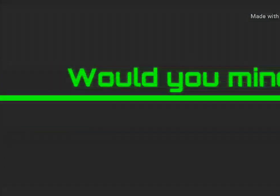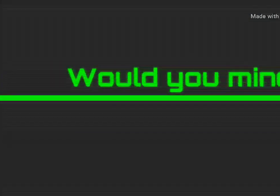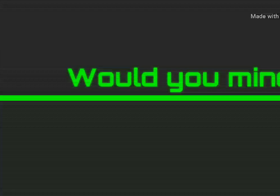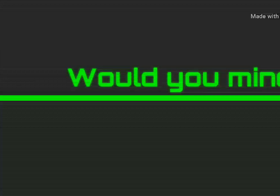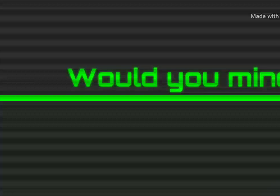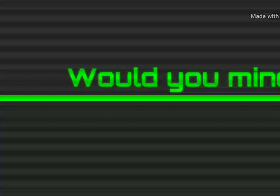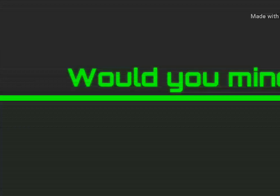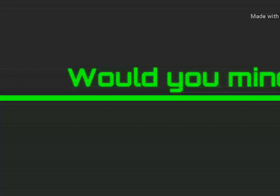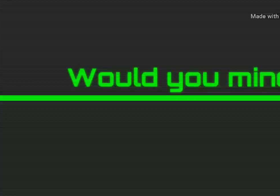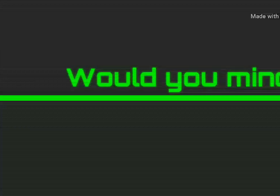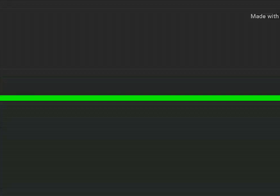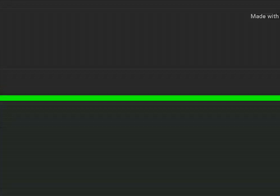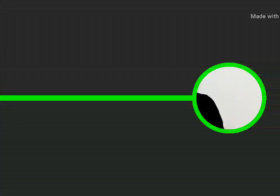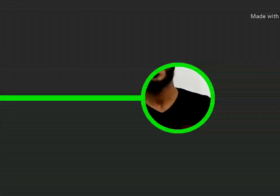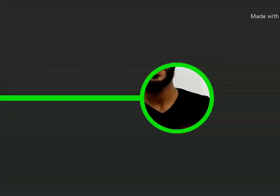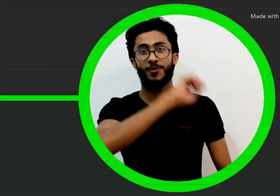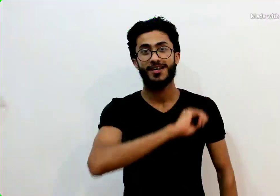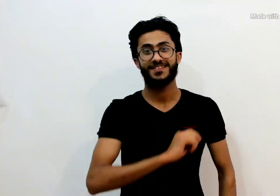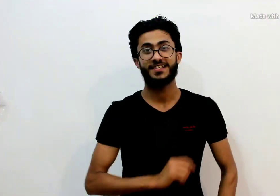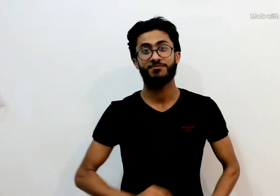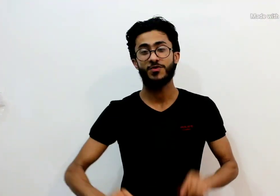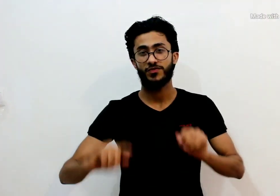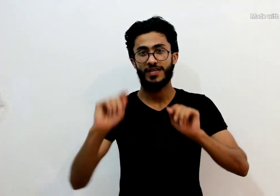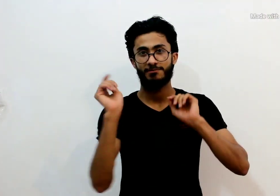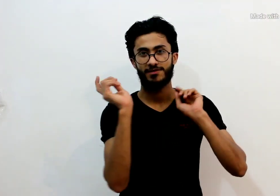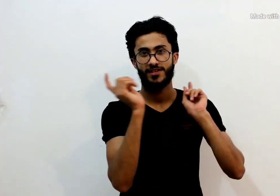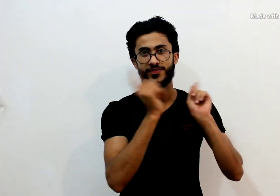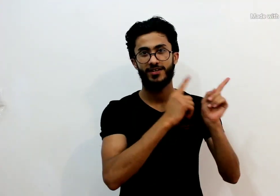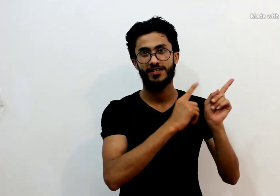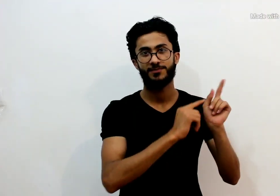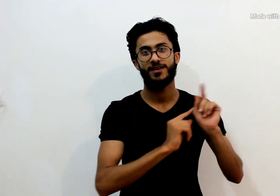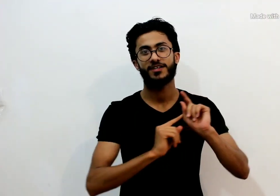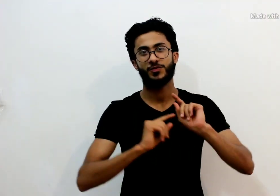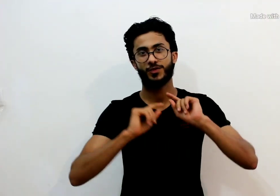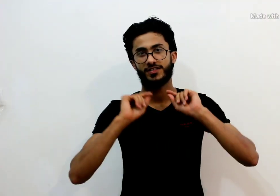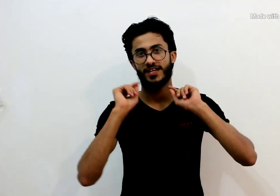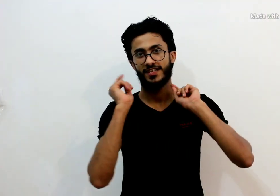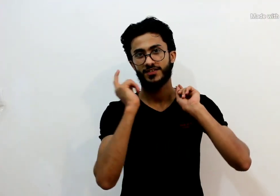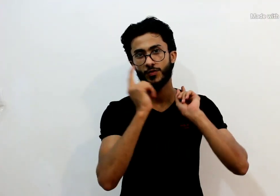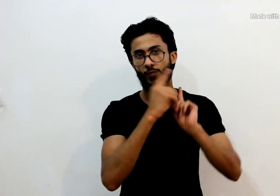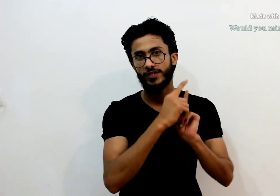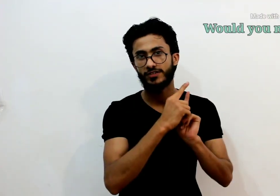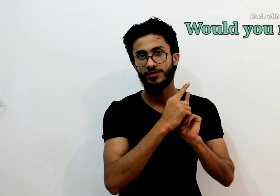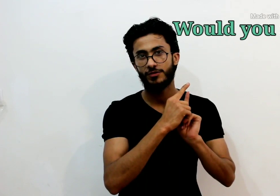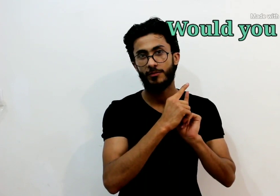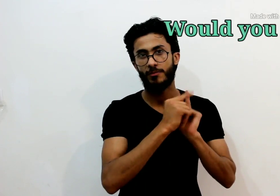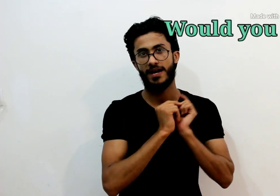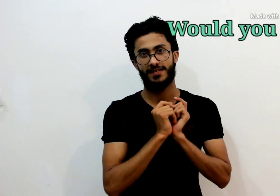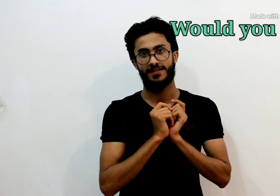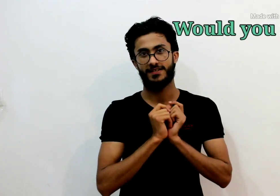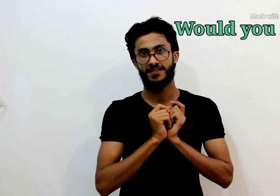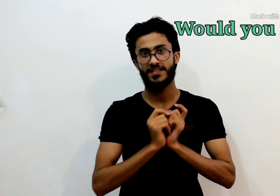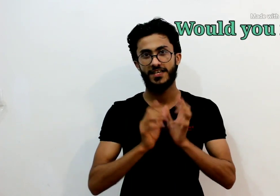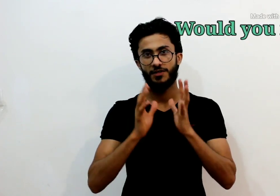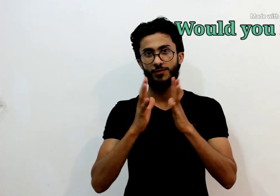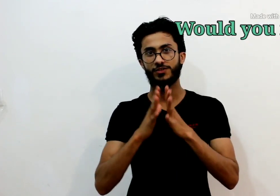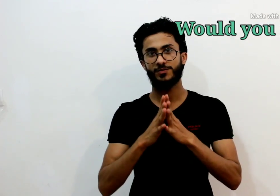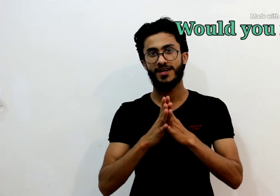subject. And now guys, let's move to talk about the third part, which is would you mind. See, would you